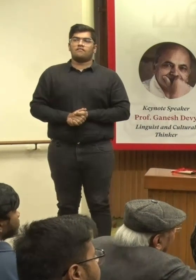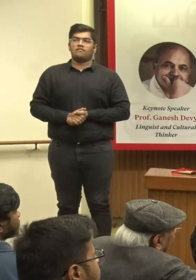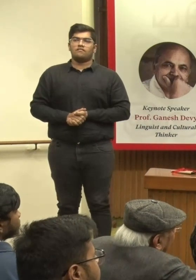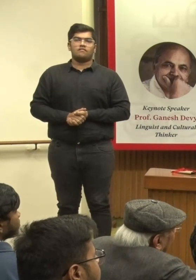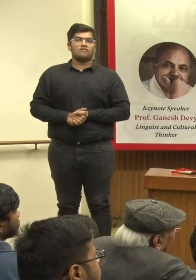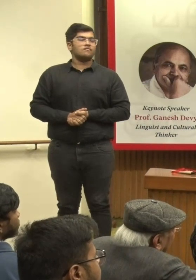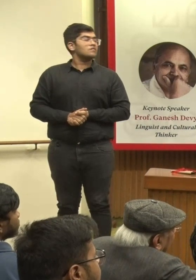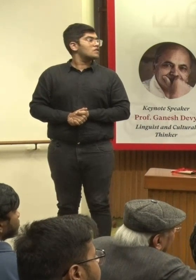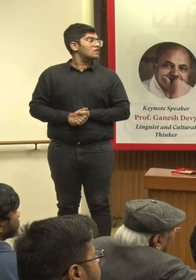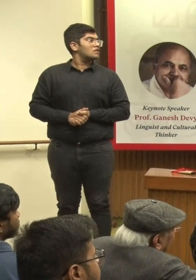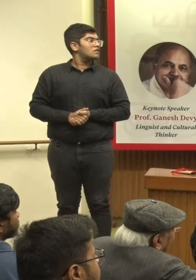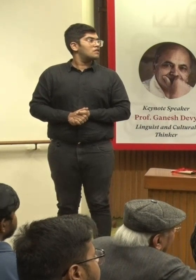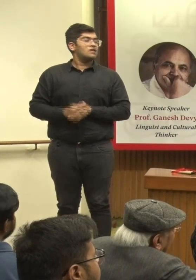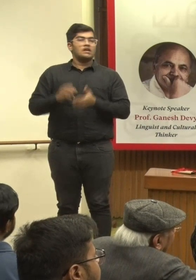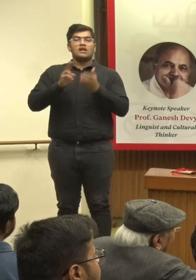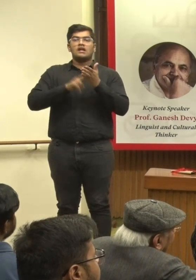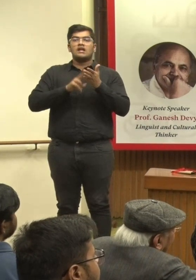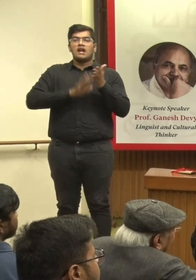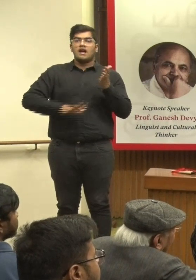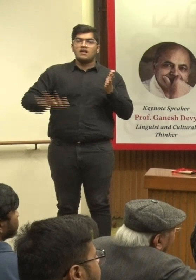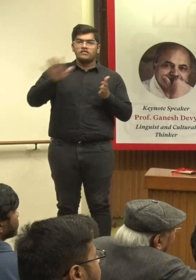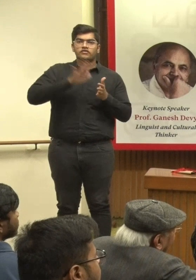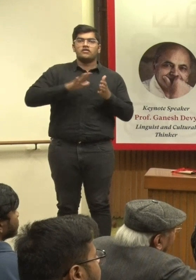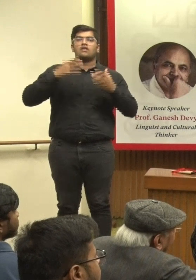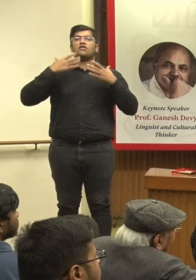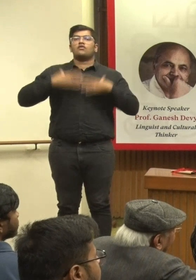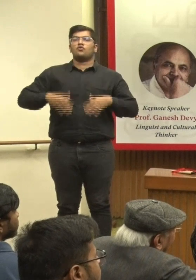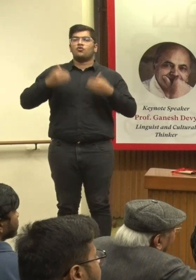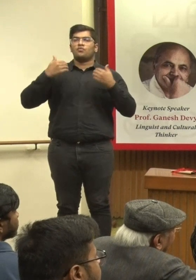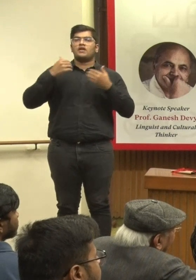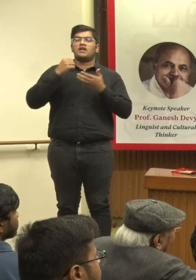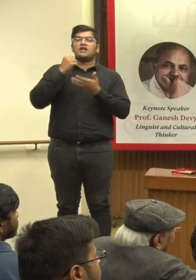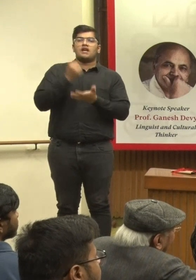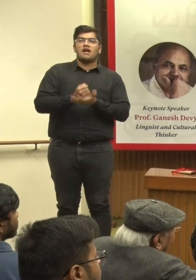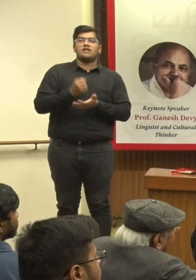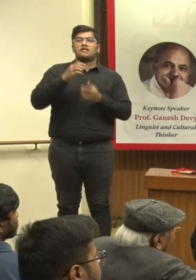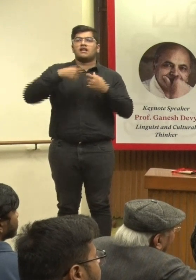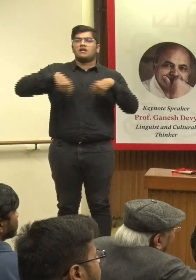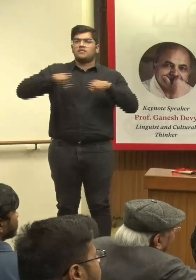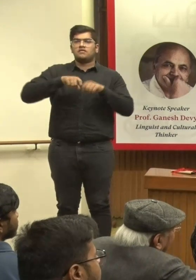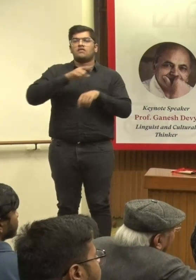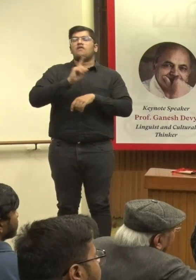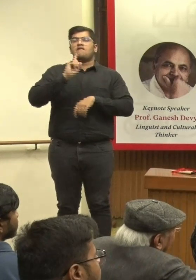The National Human Rights Commission did take up once, asked